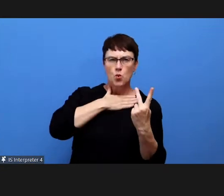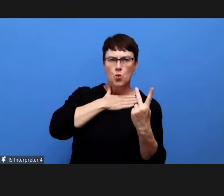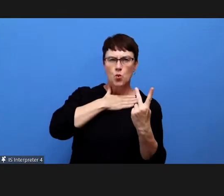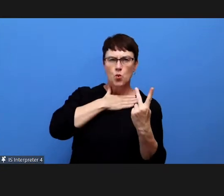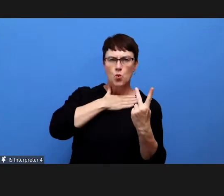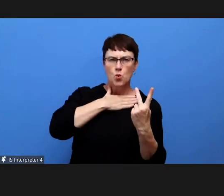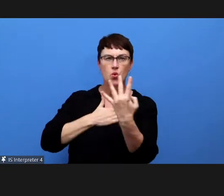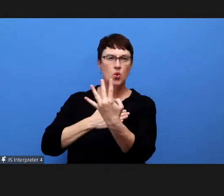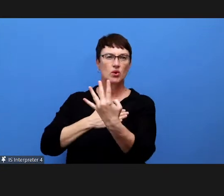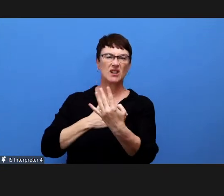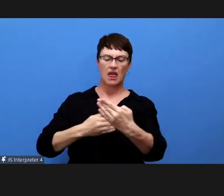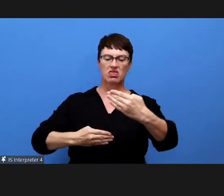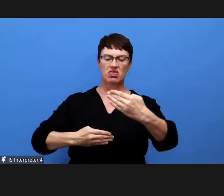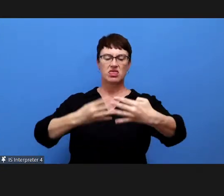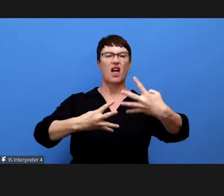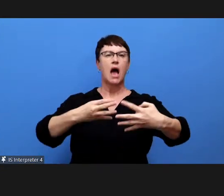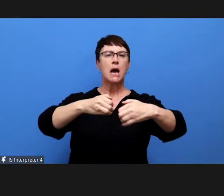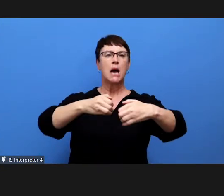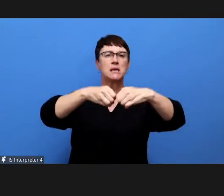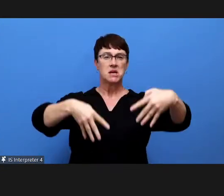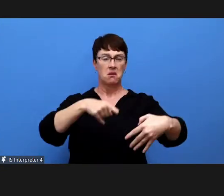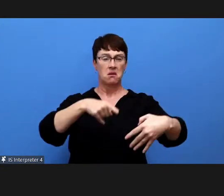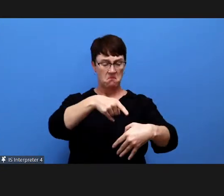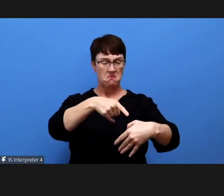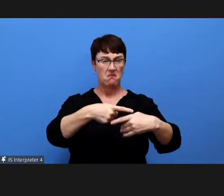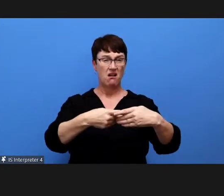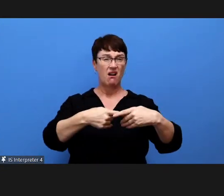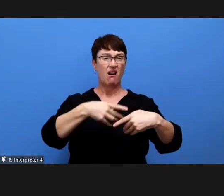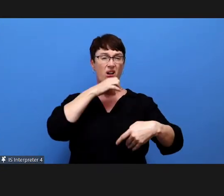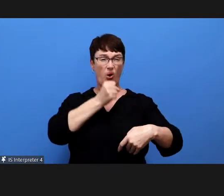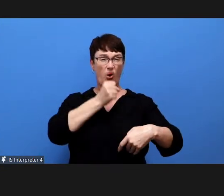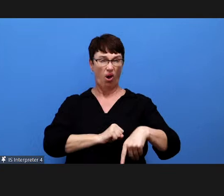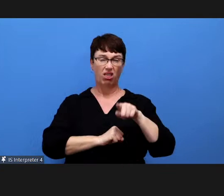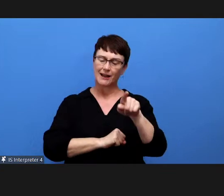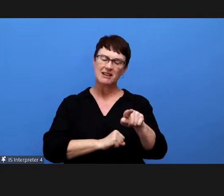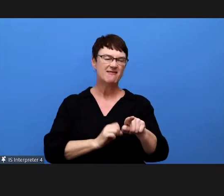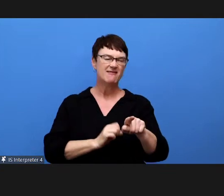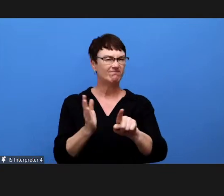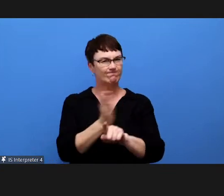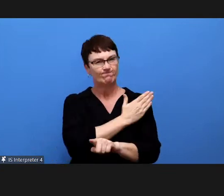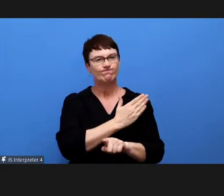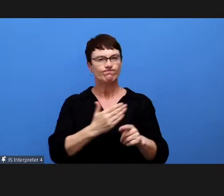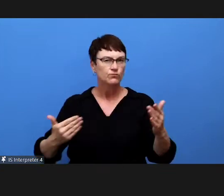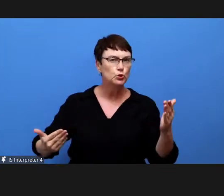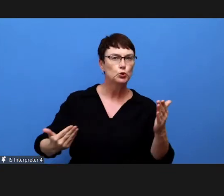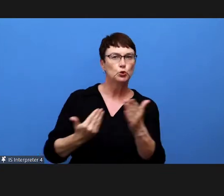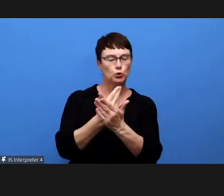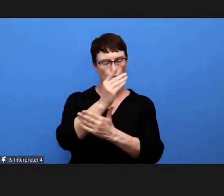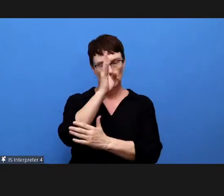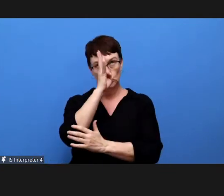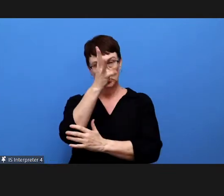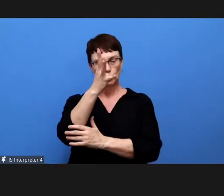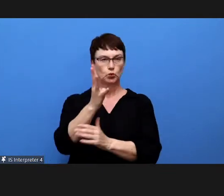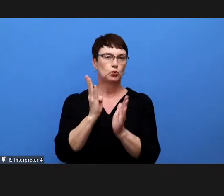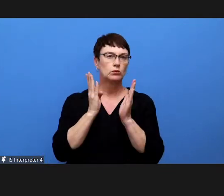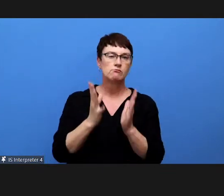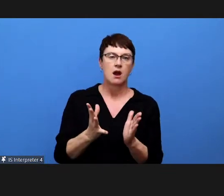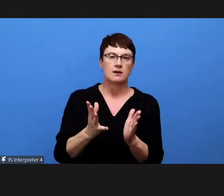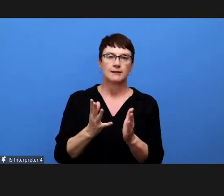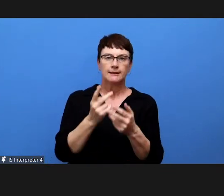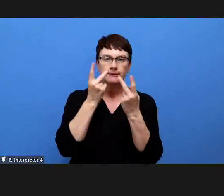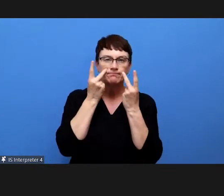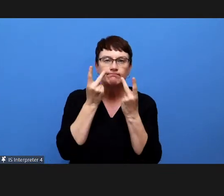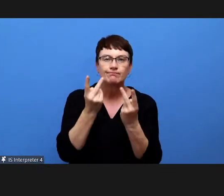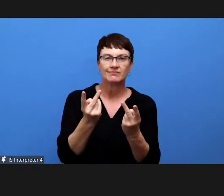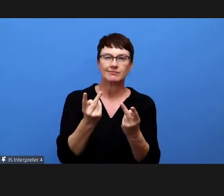generating in our countries, low carbon development pathways, how efficiently we are using our resources,